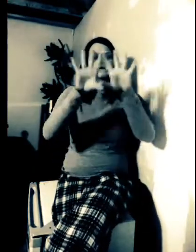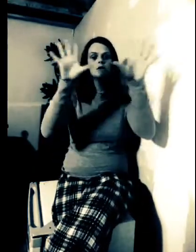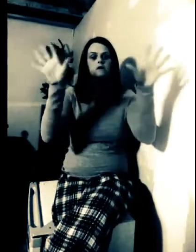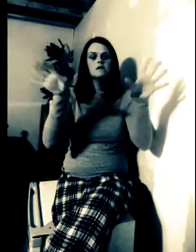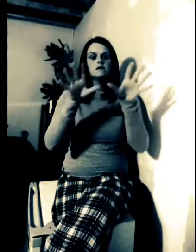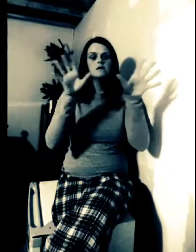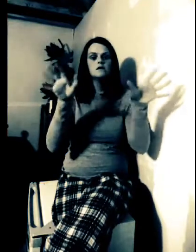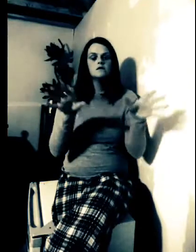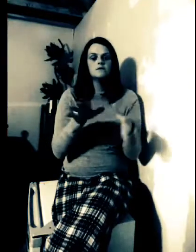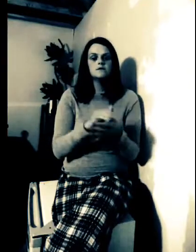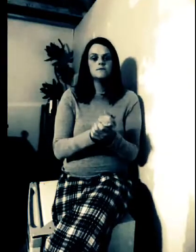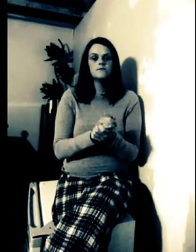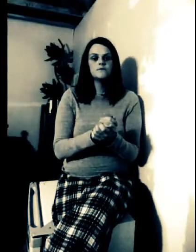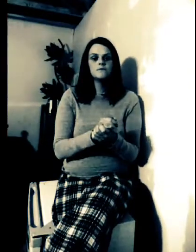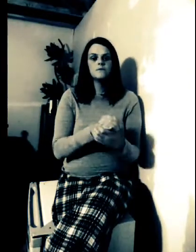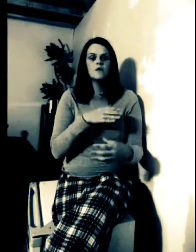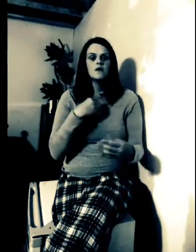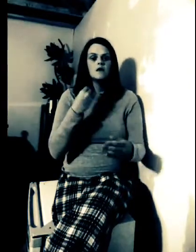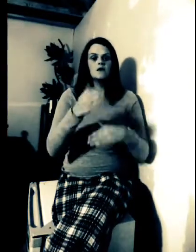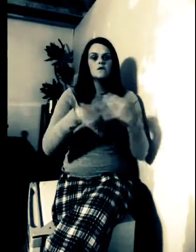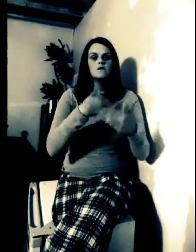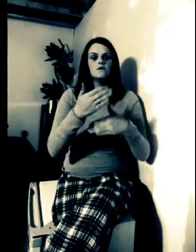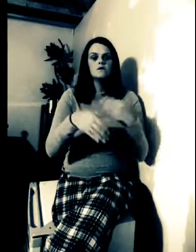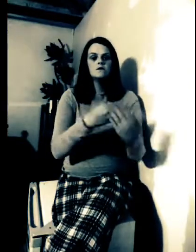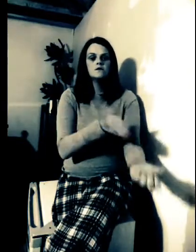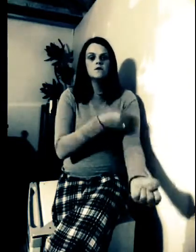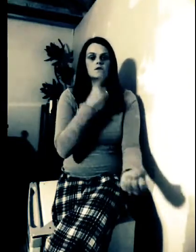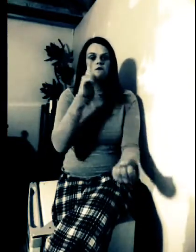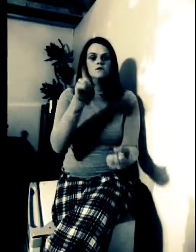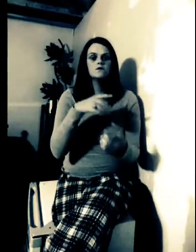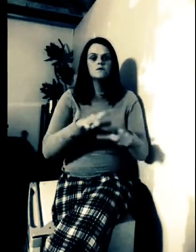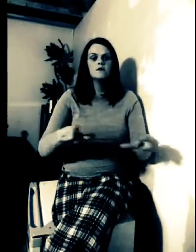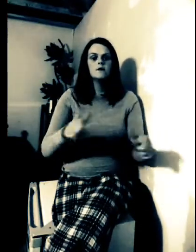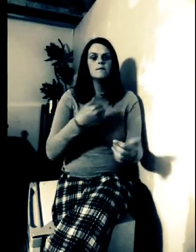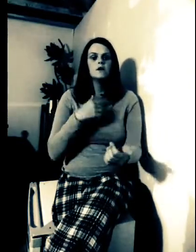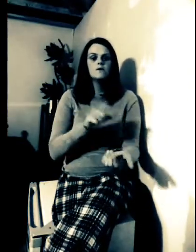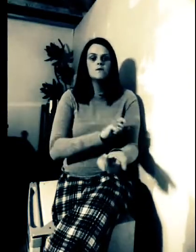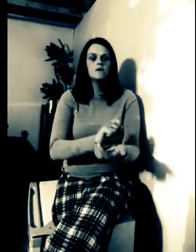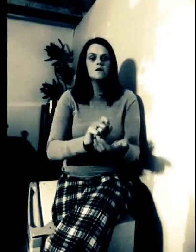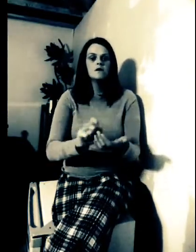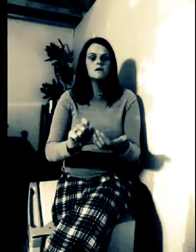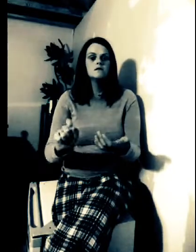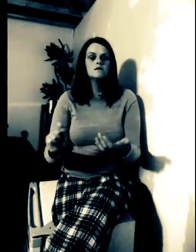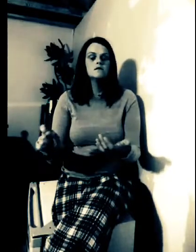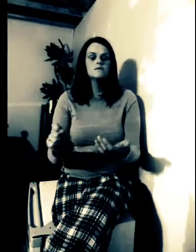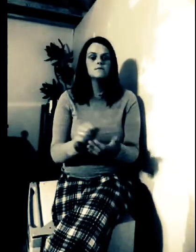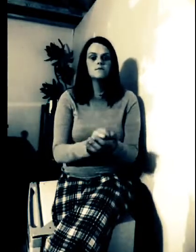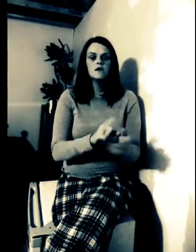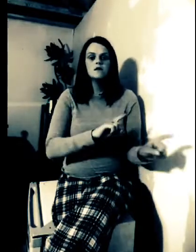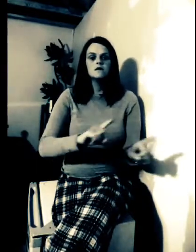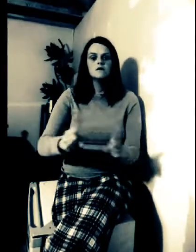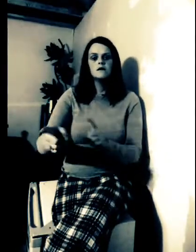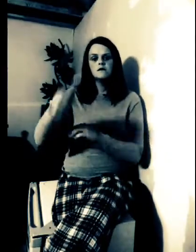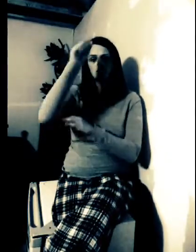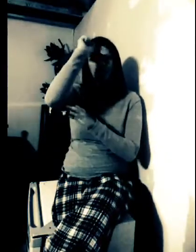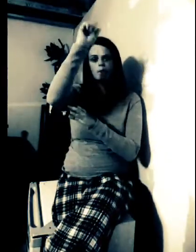lies And all the songs you let me write Does the